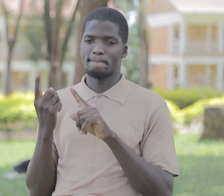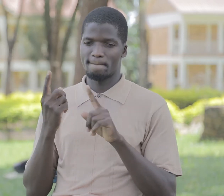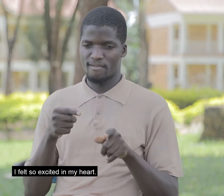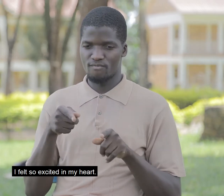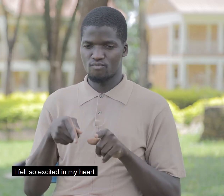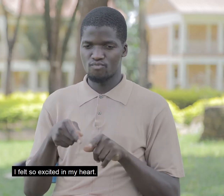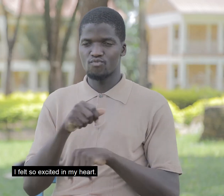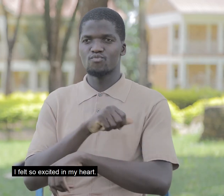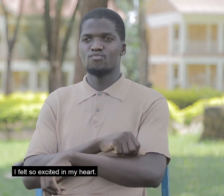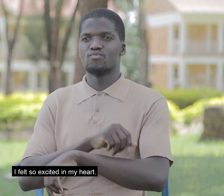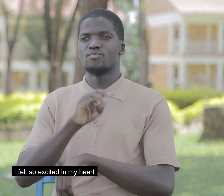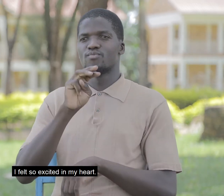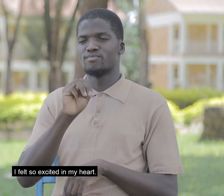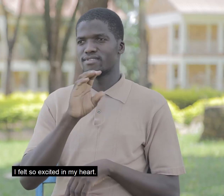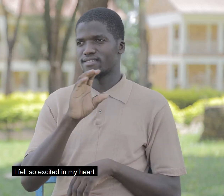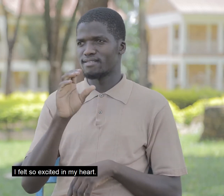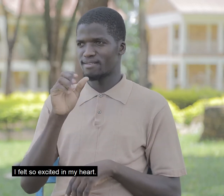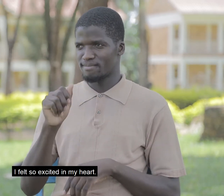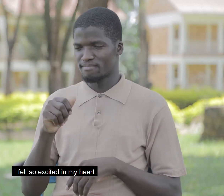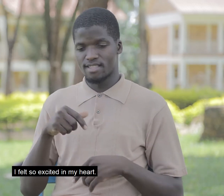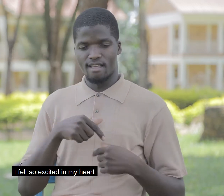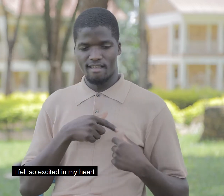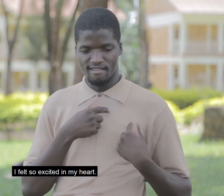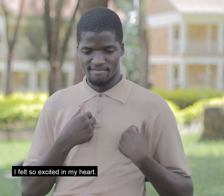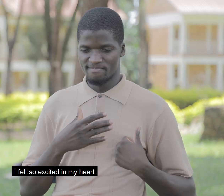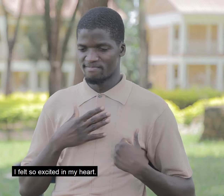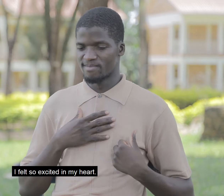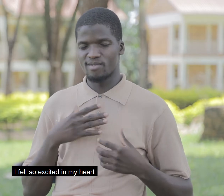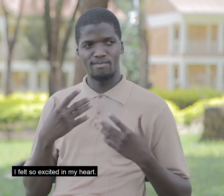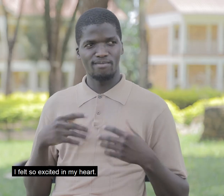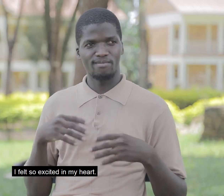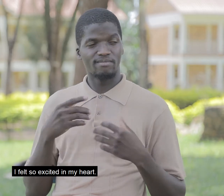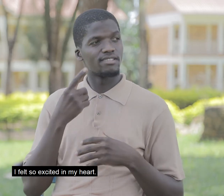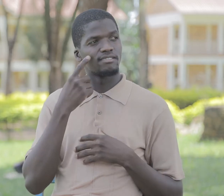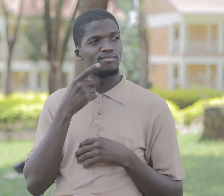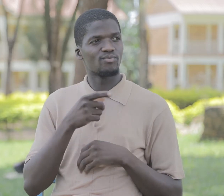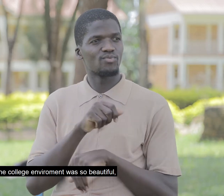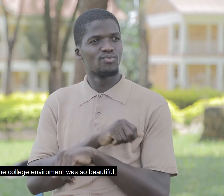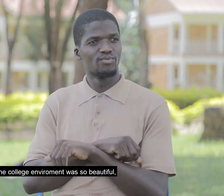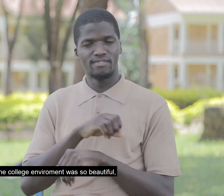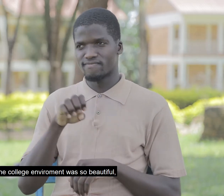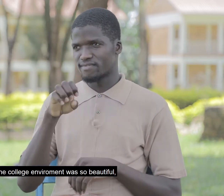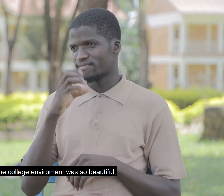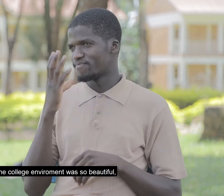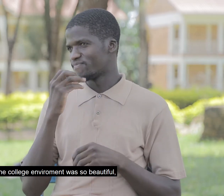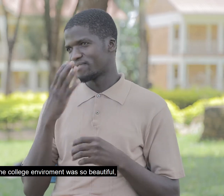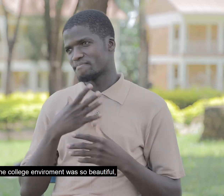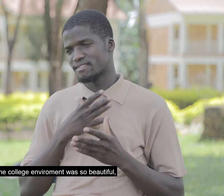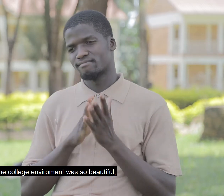I felt so excited in my heart. the college environment was so